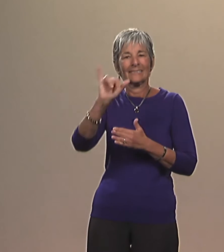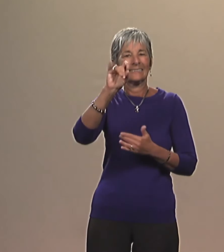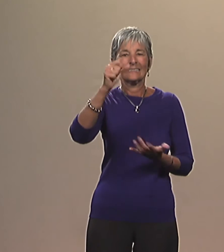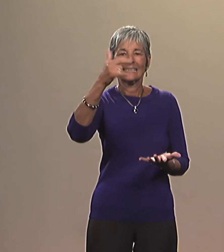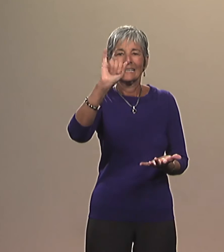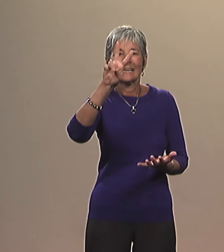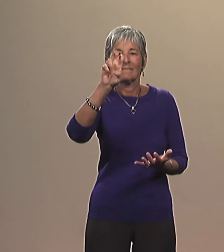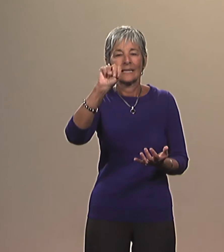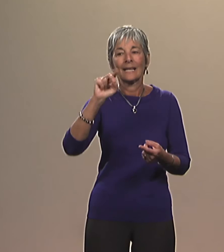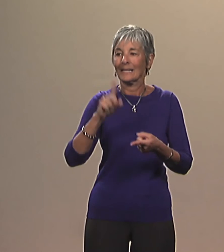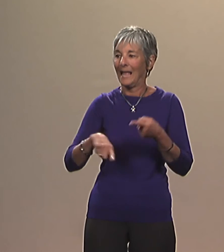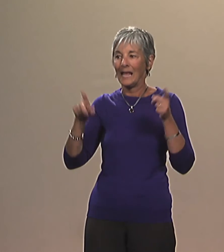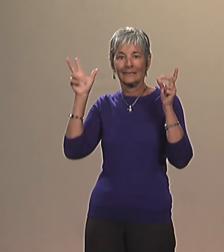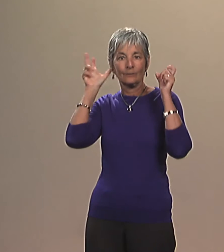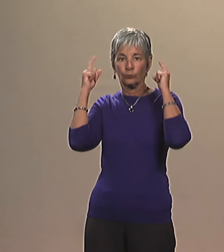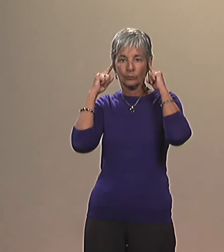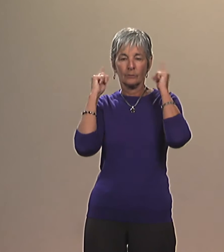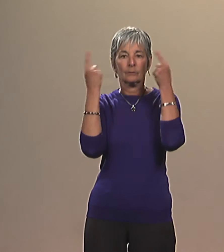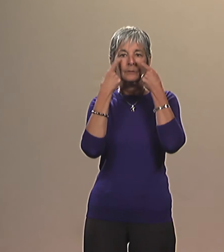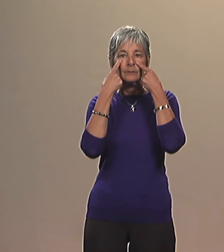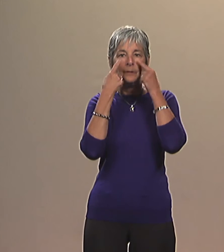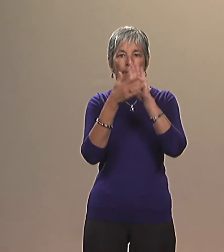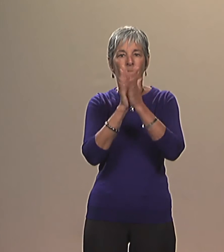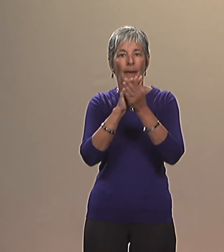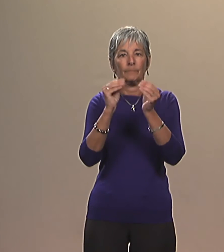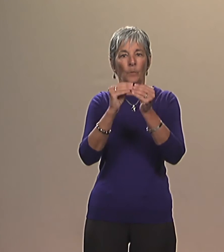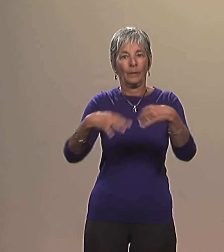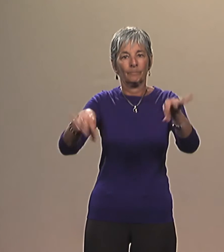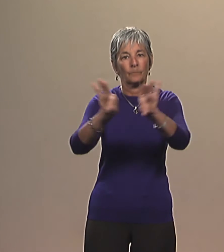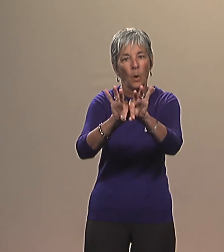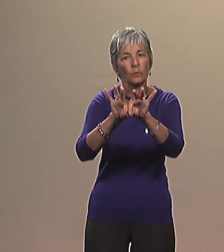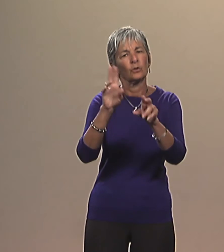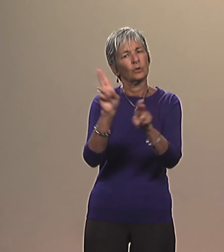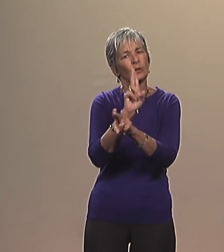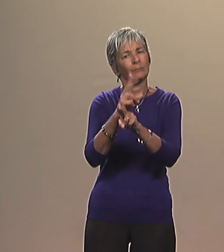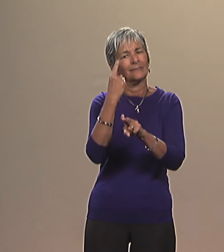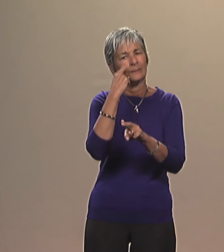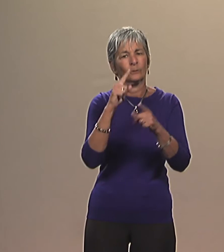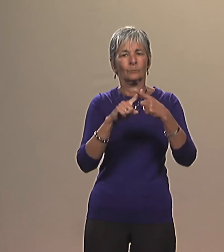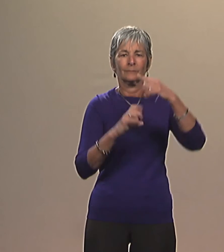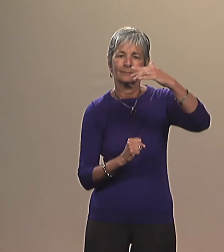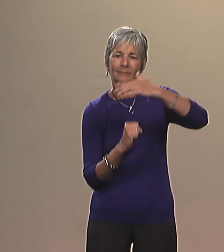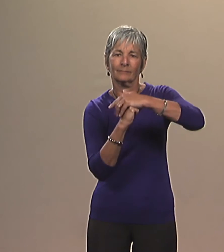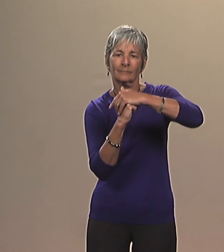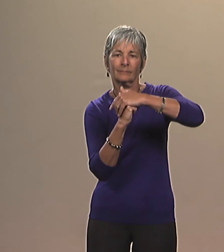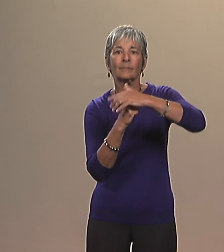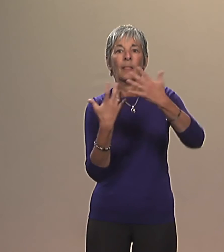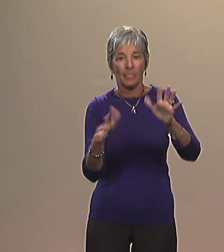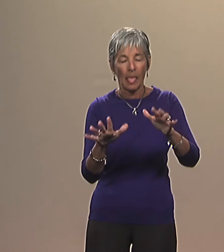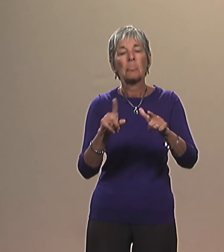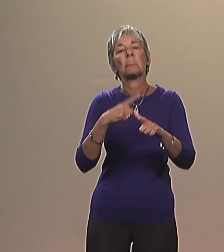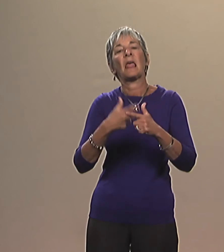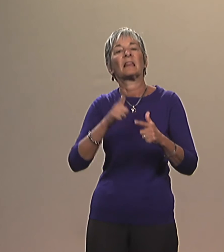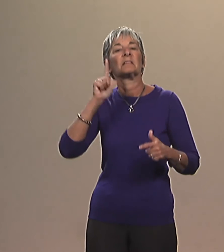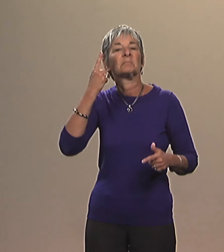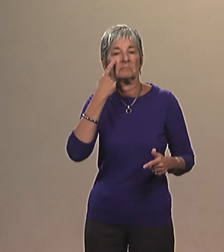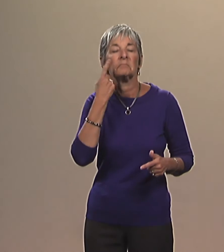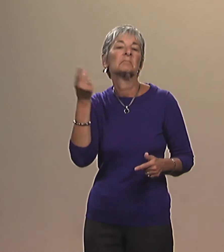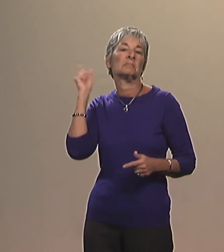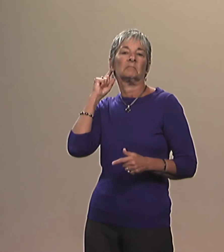born, and it is a given that when they can't hear, their eyes become more important than their ears. Therefore, maximize the vision and then add sound